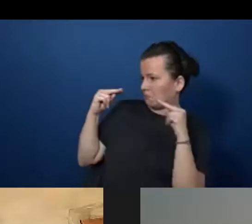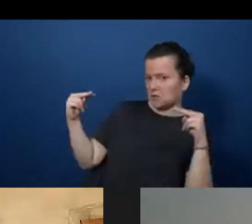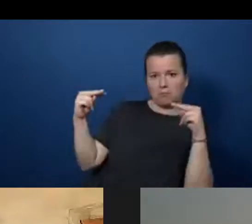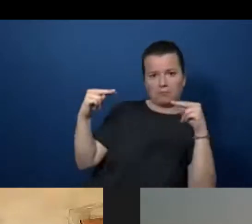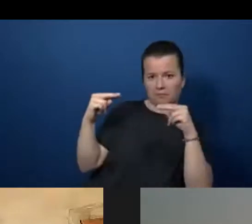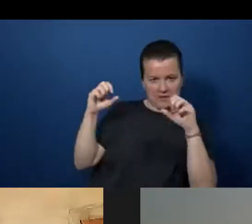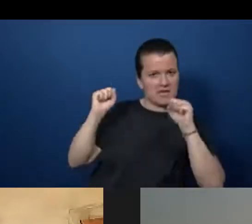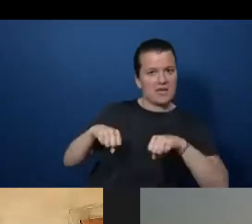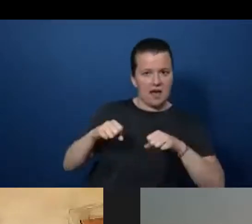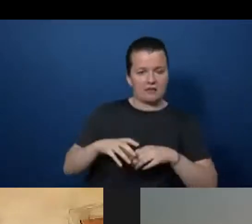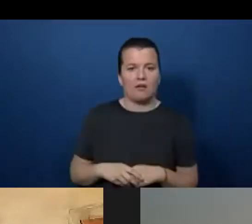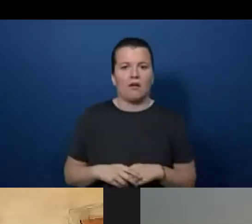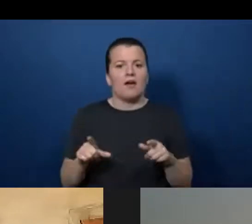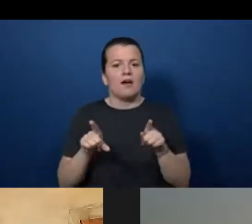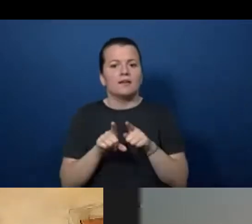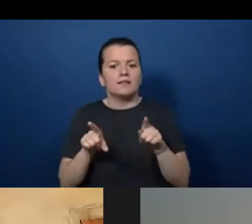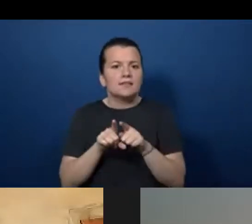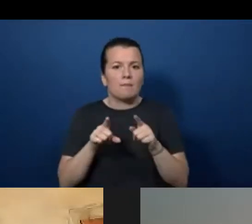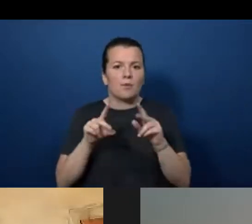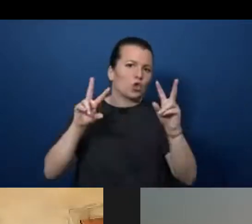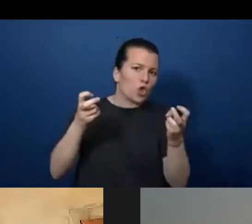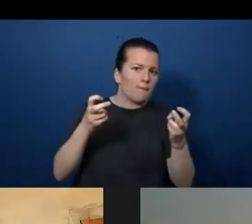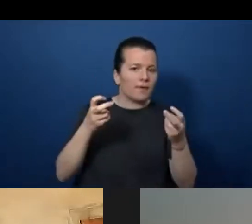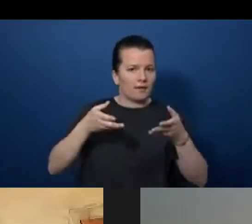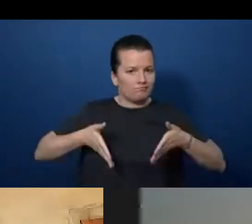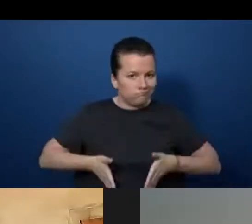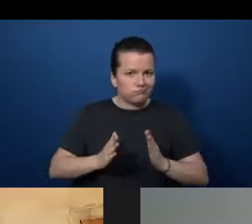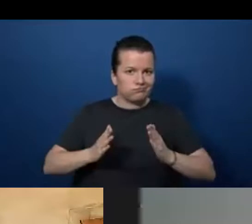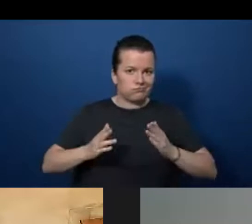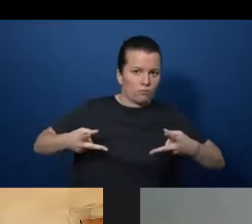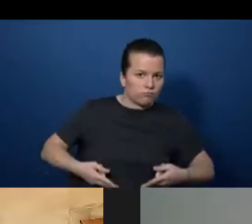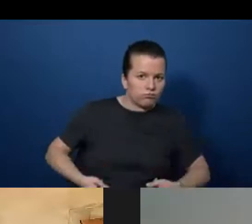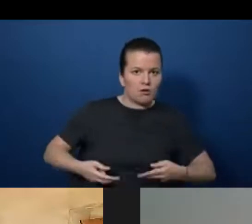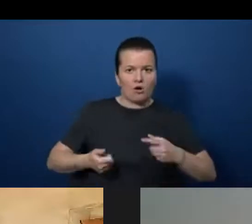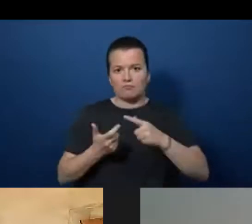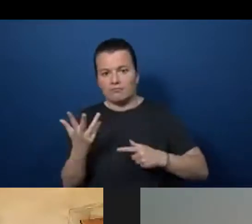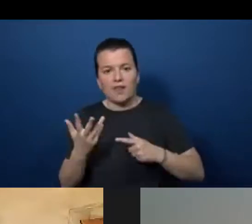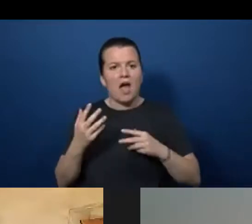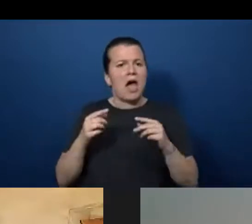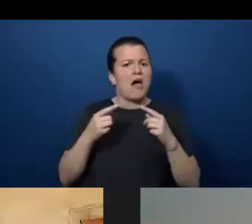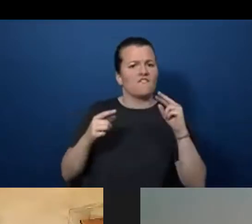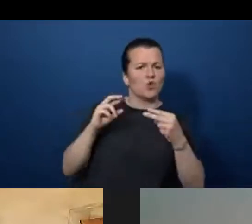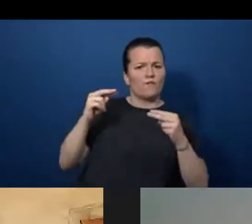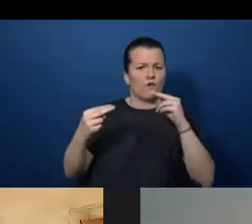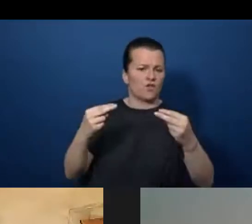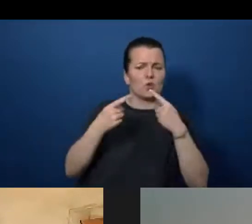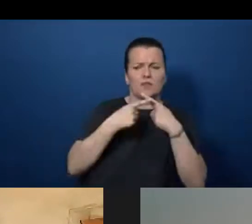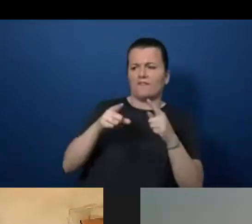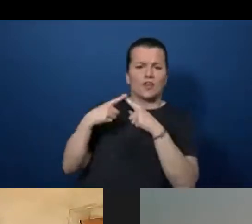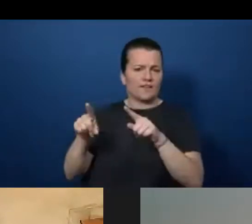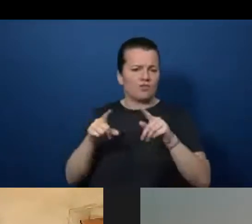reproductive health, with people in different groups having different views around sexual and reproductive health, and that coming together was